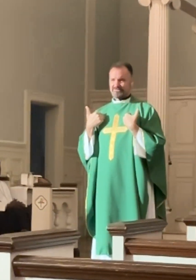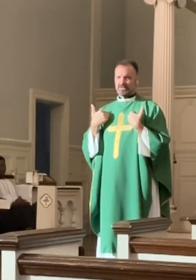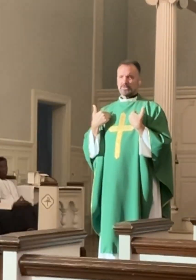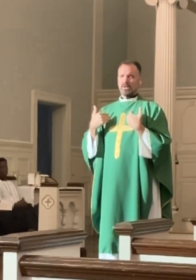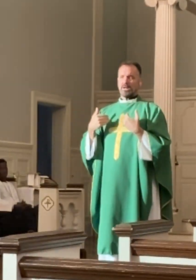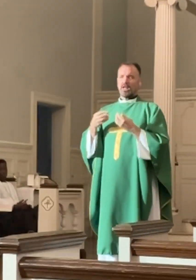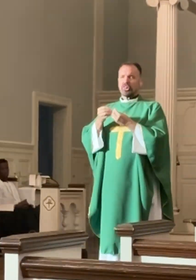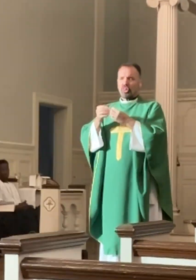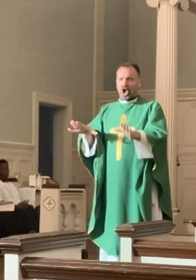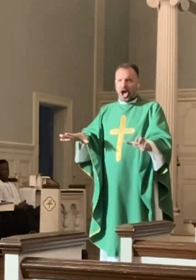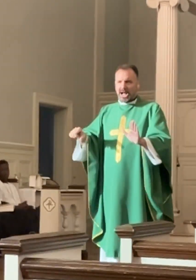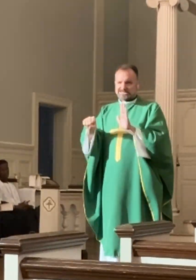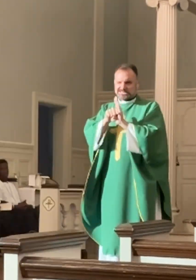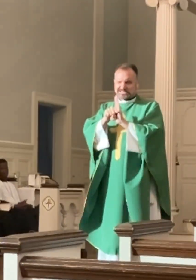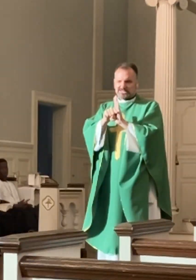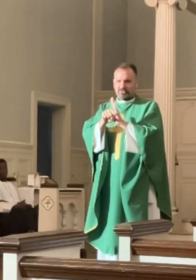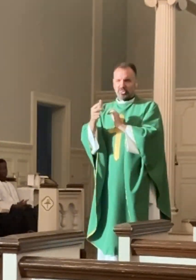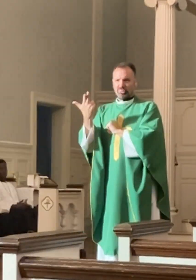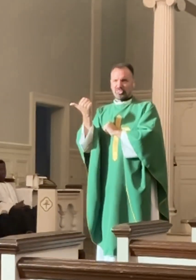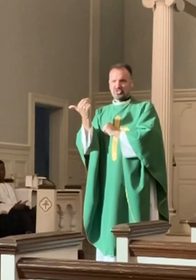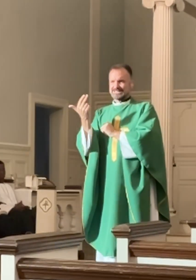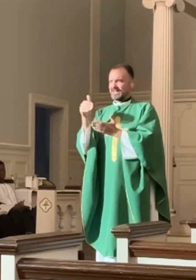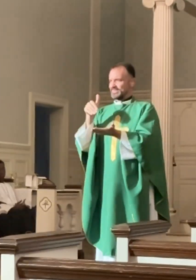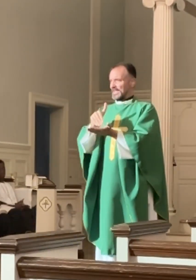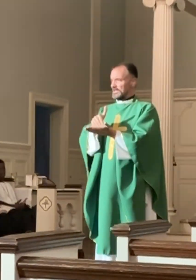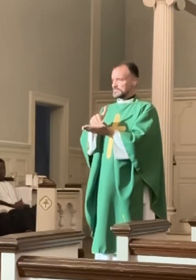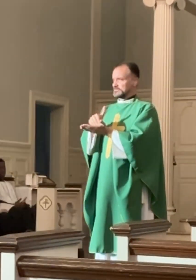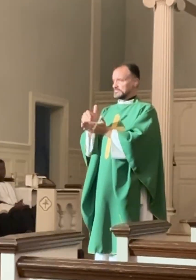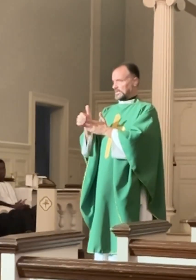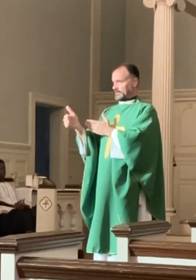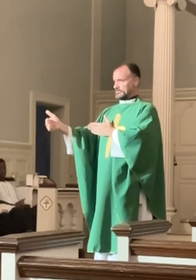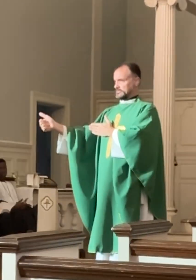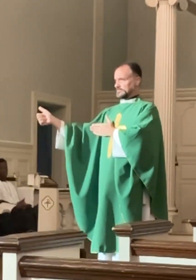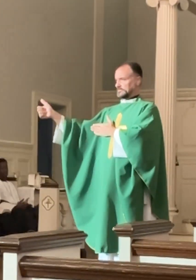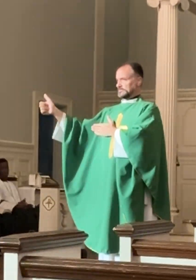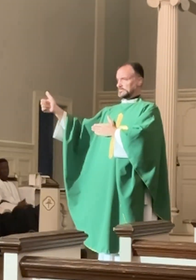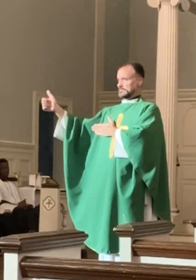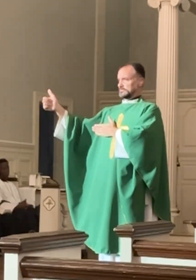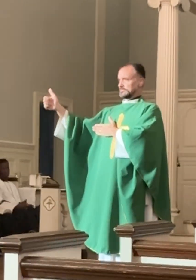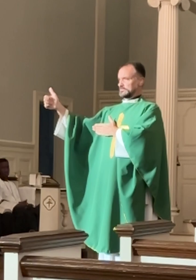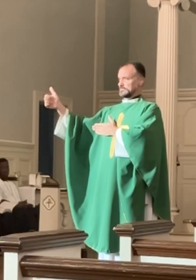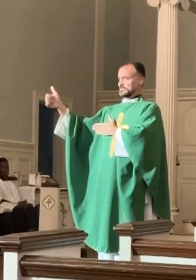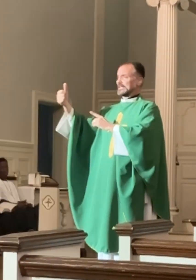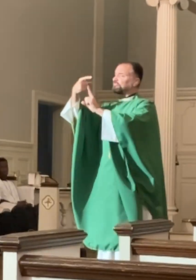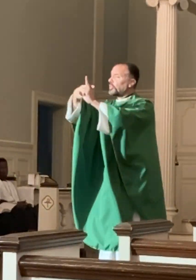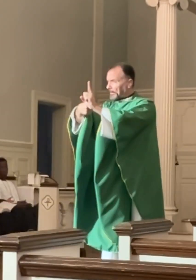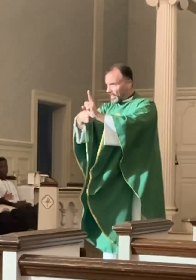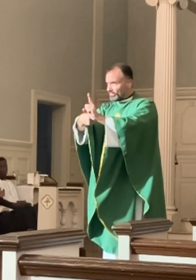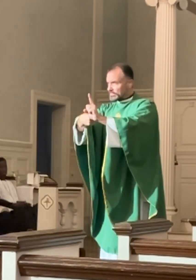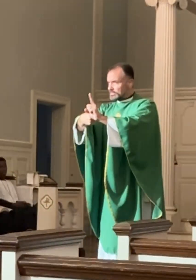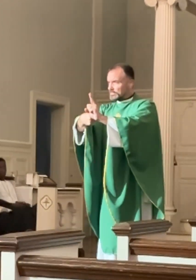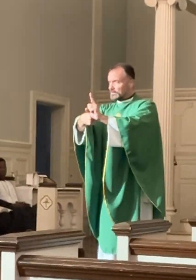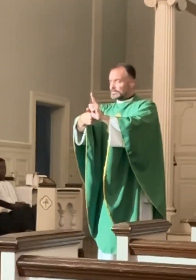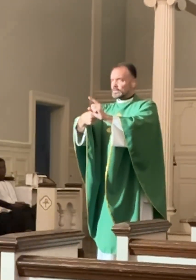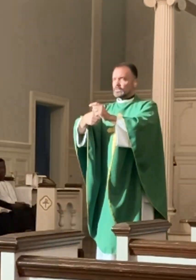But also, at the same time, we were still operating with a net loss of $13,000